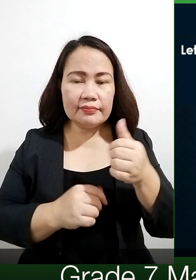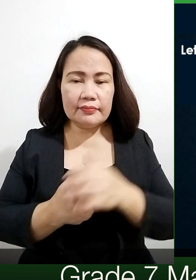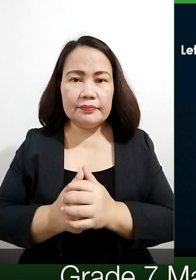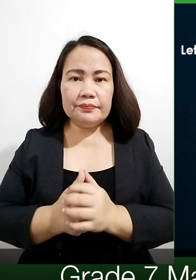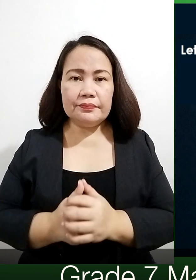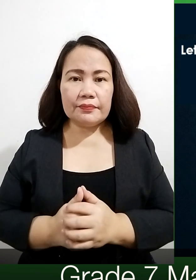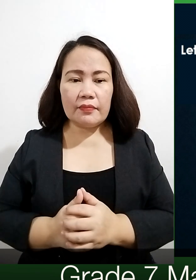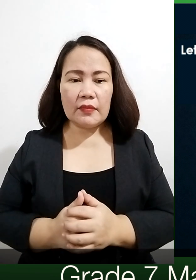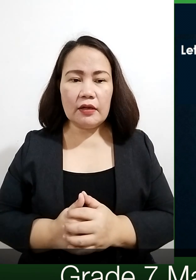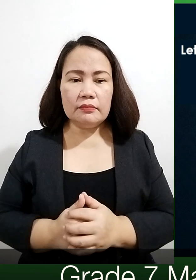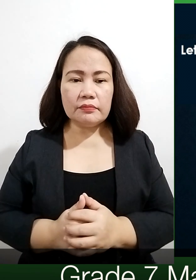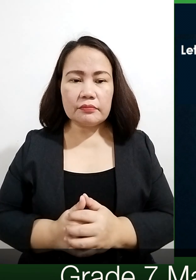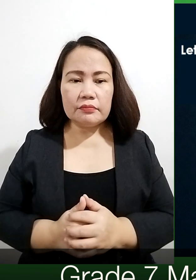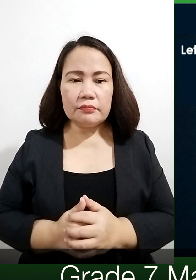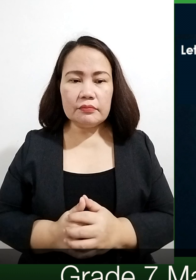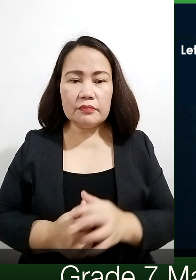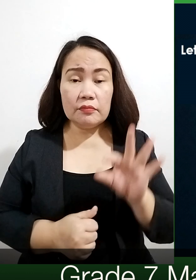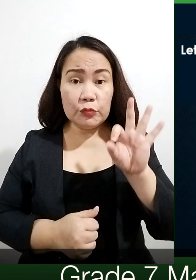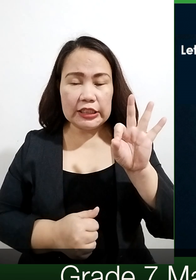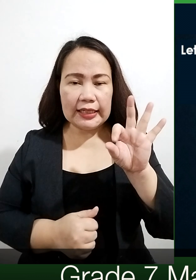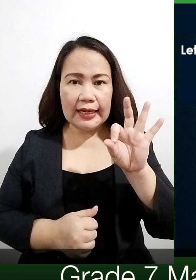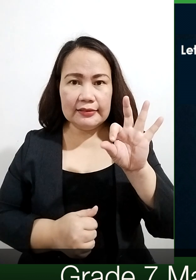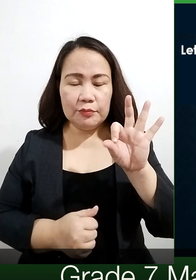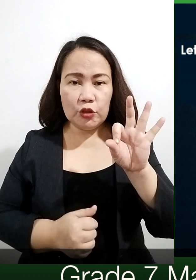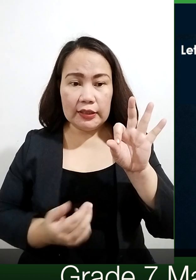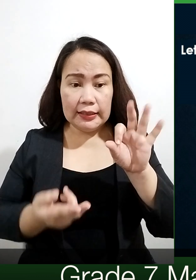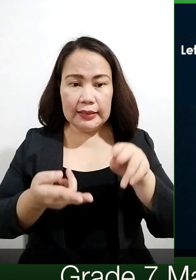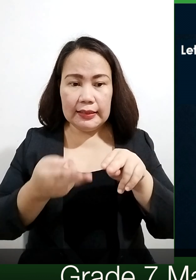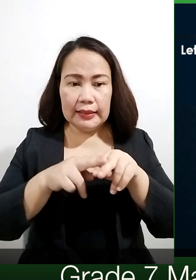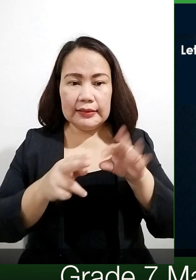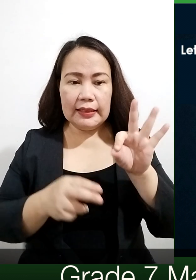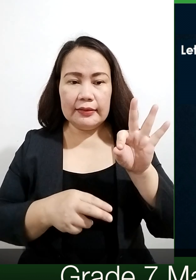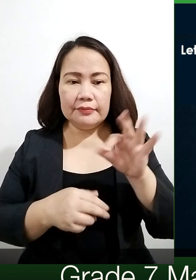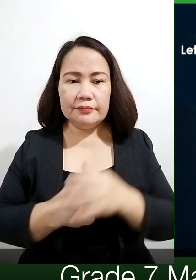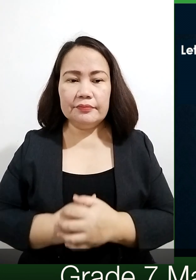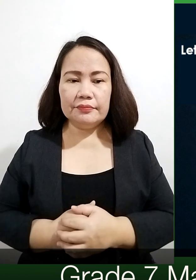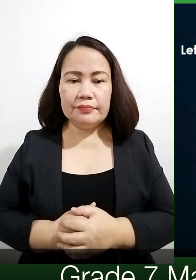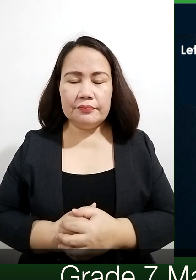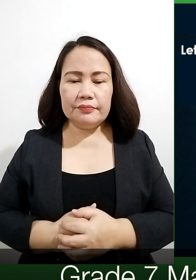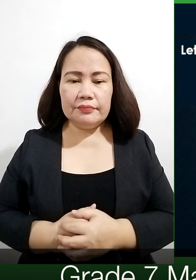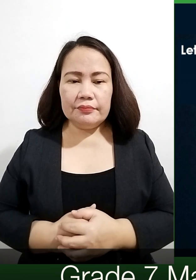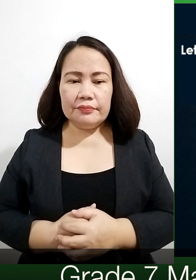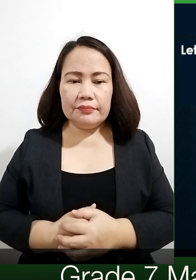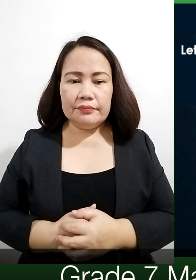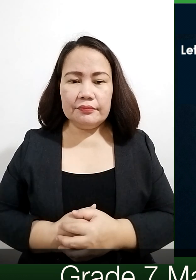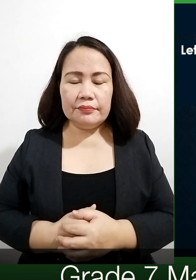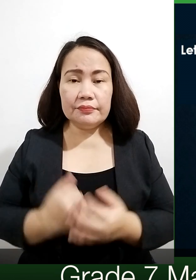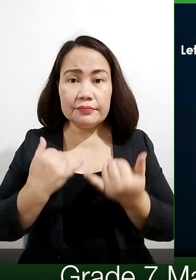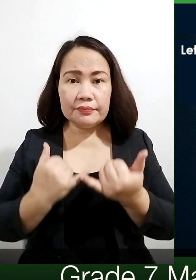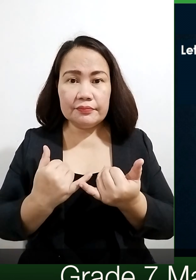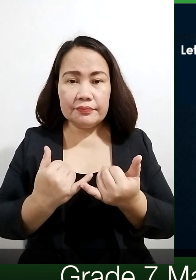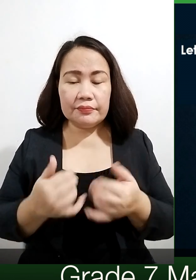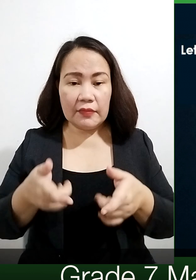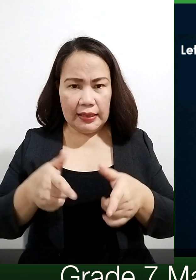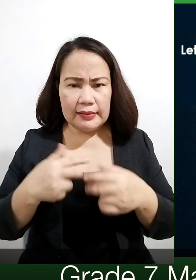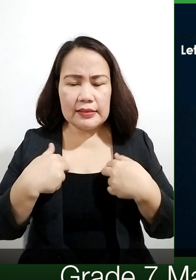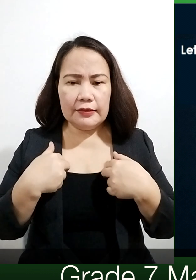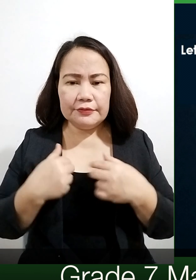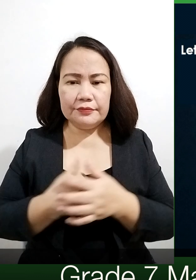8, 9, and 10. Okay, so kulang ito ng 9. So, dapat may kasama po siyang 9.